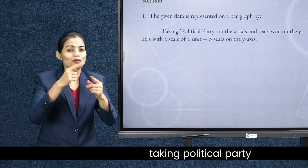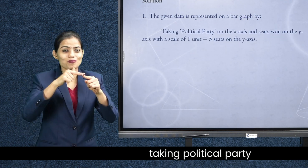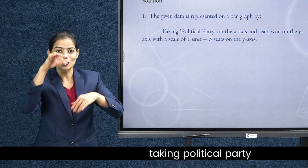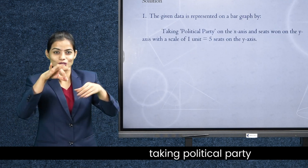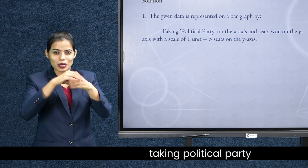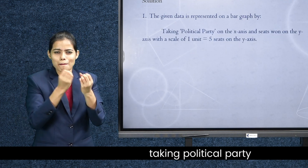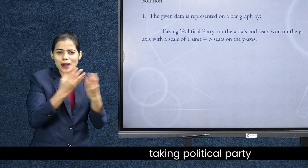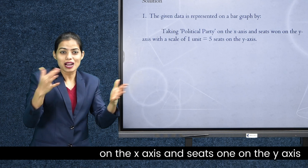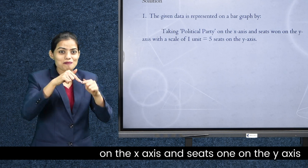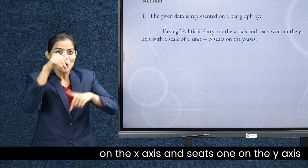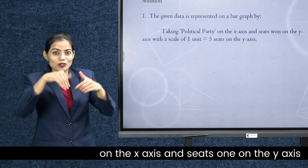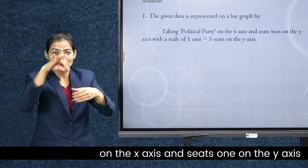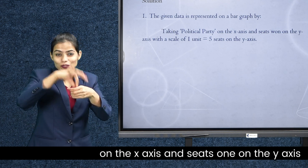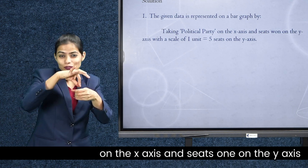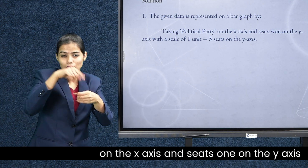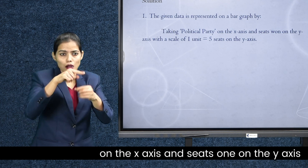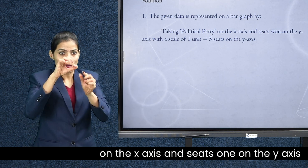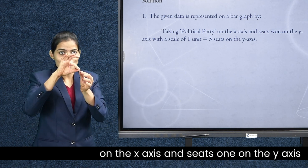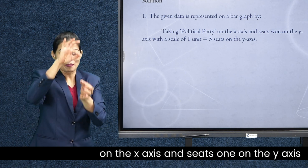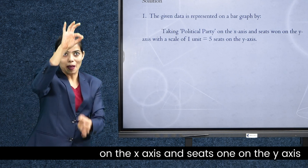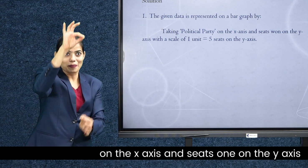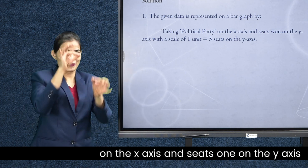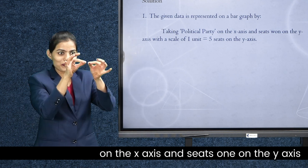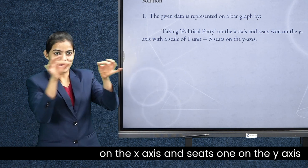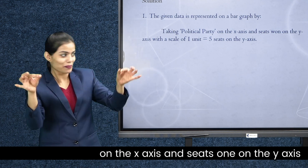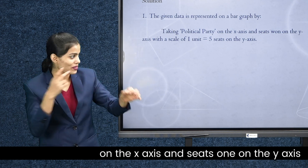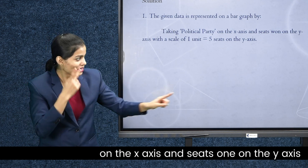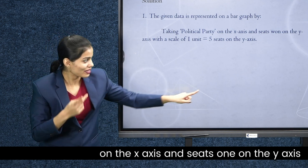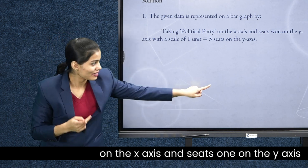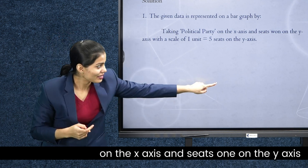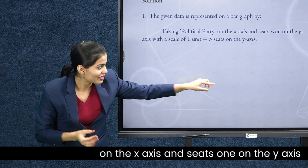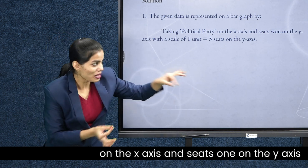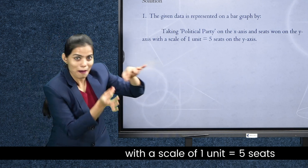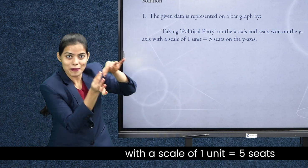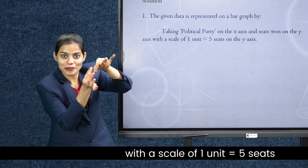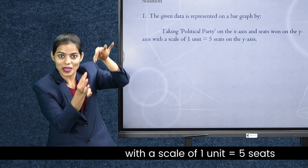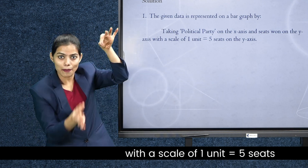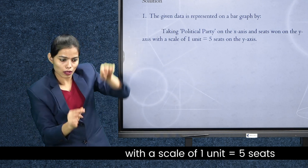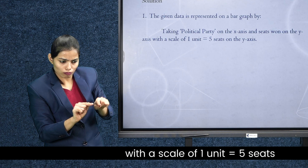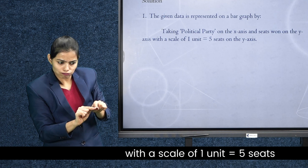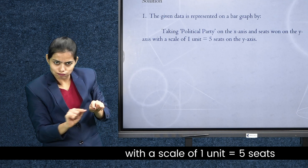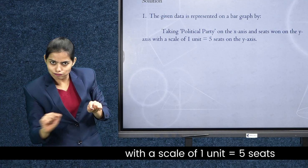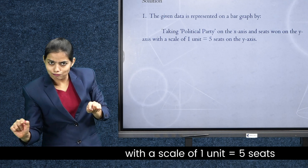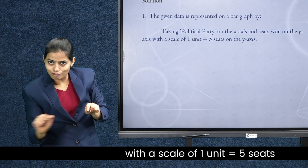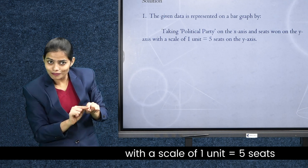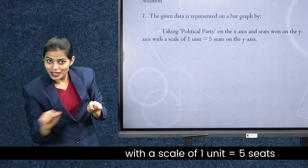taking political party on the x-axis and seats won on the y-axis with a scale of 1 unit is equal to